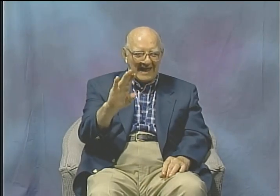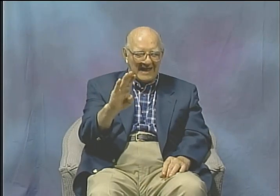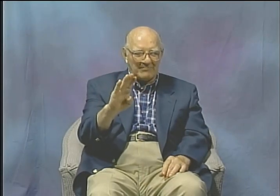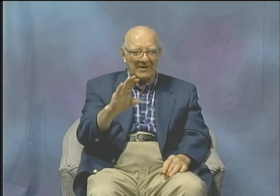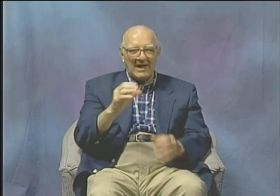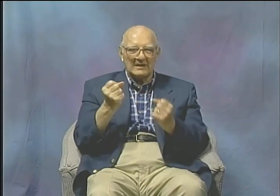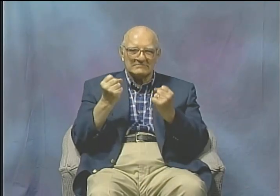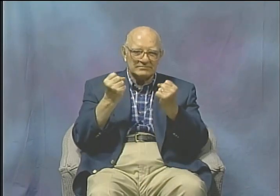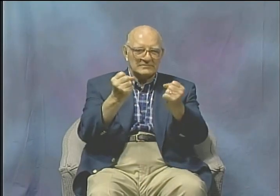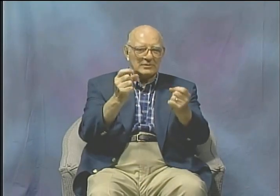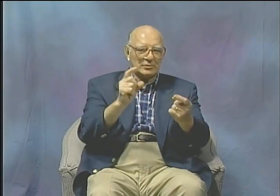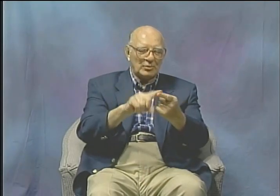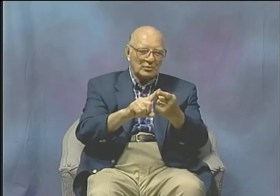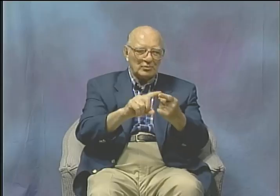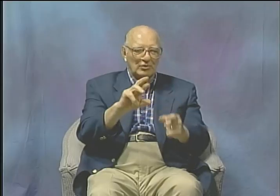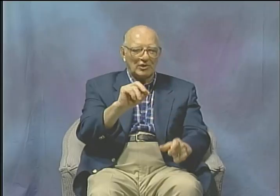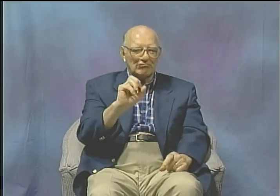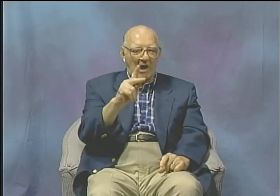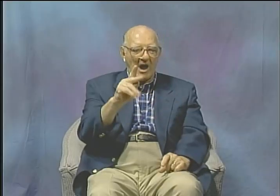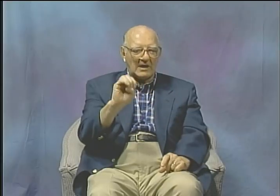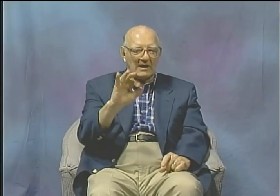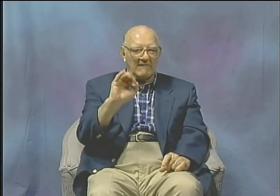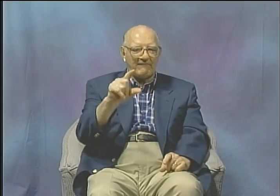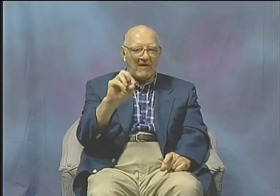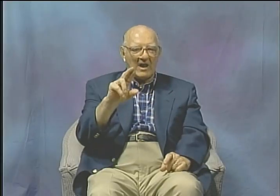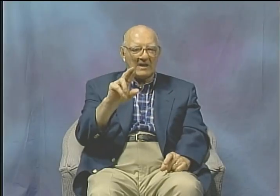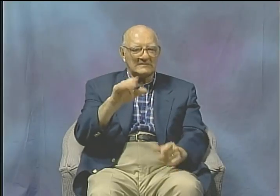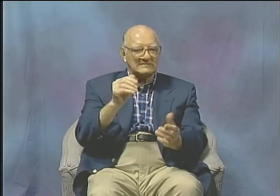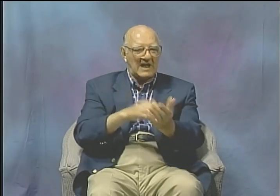cab to Rockefeller Center.